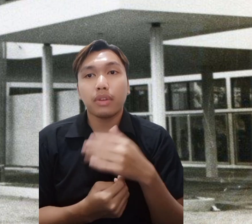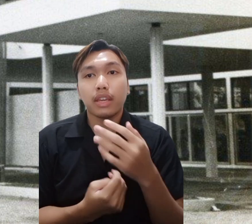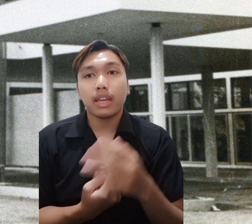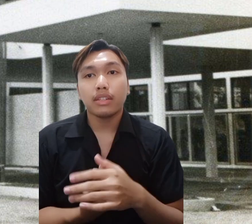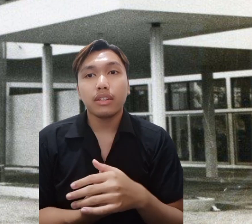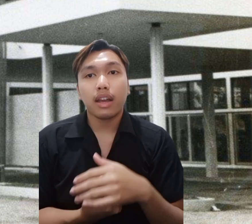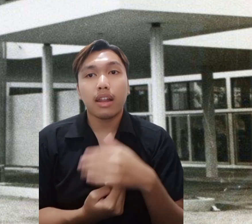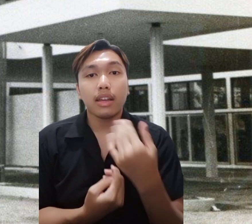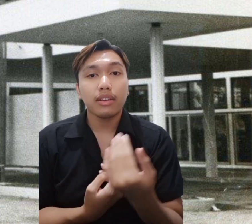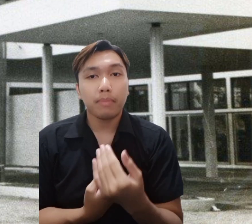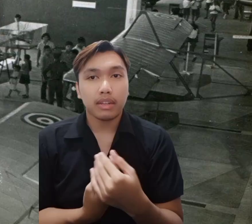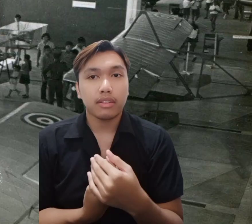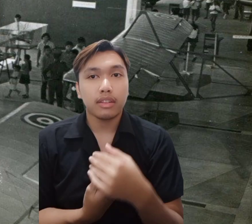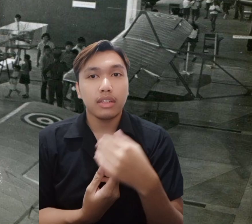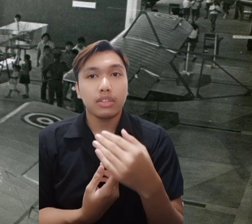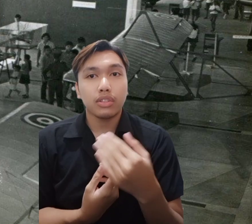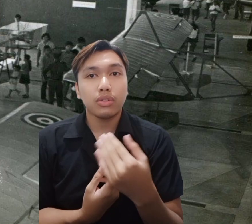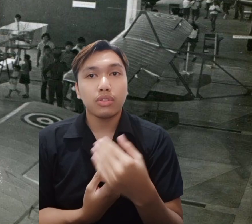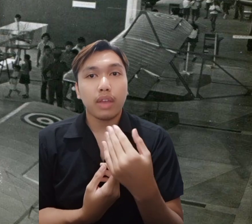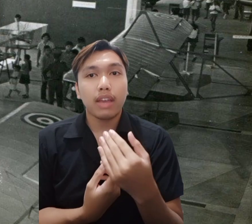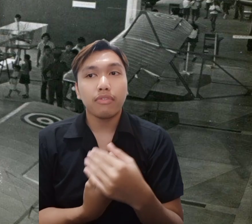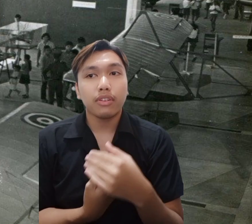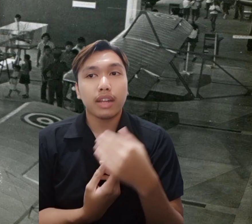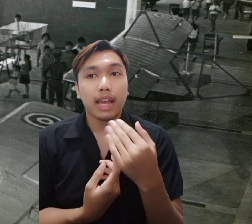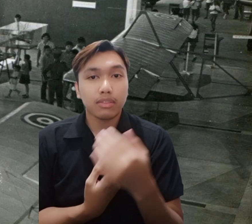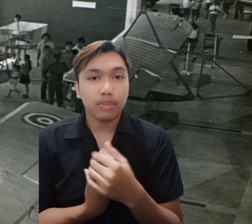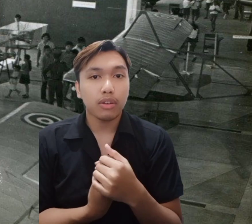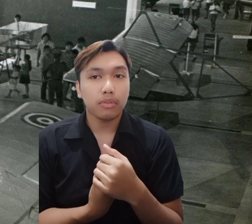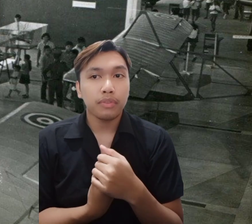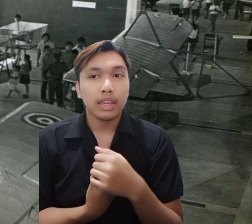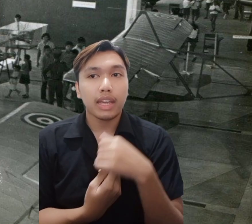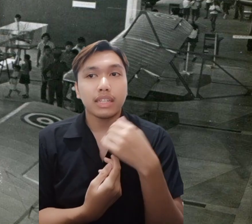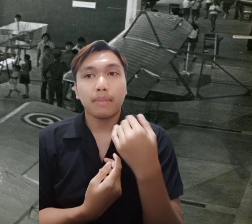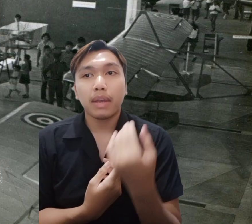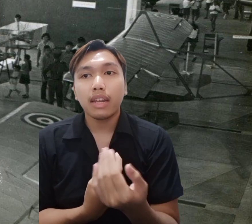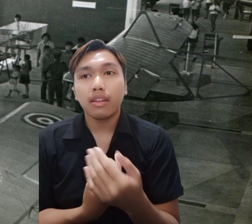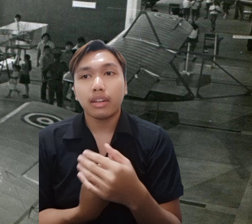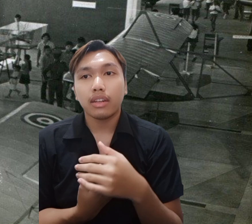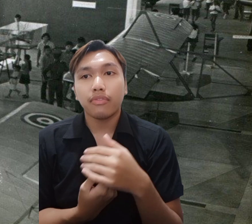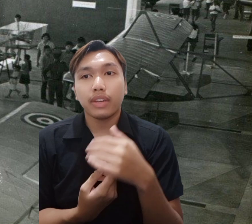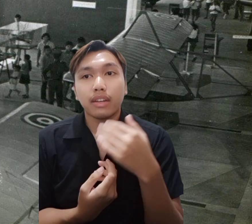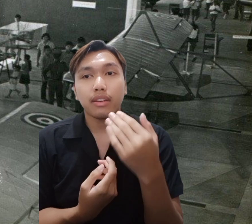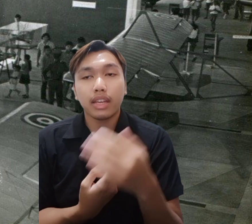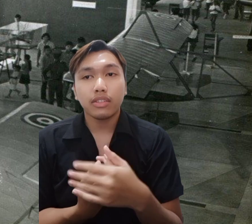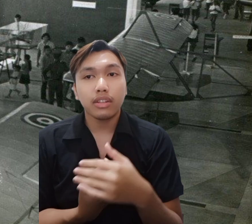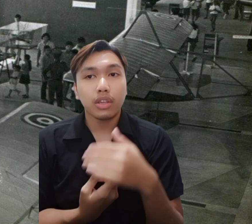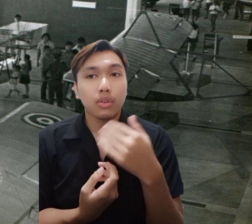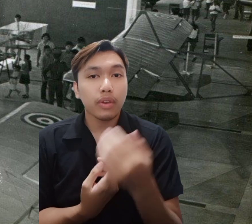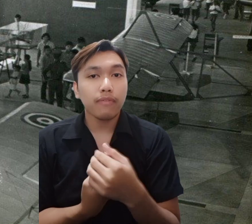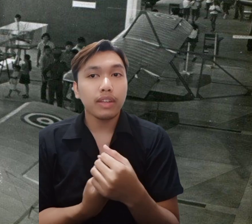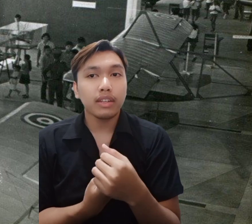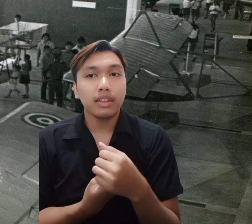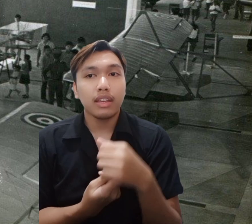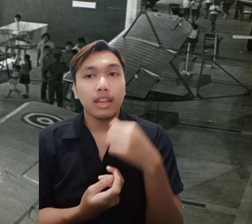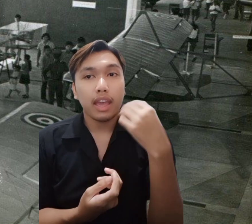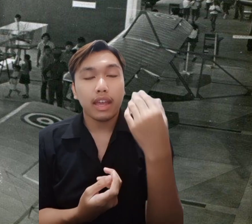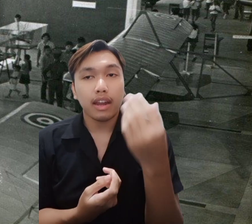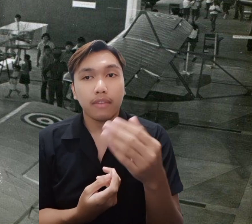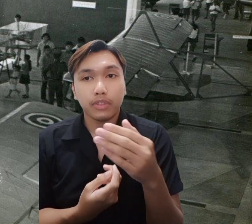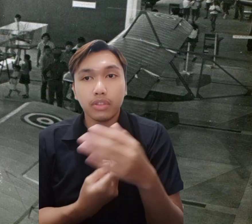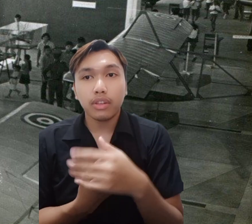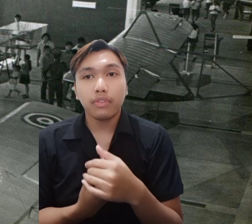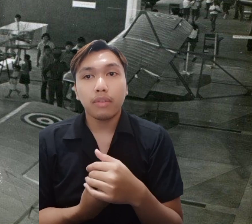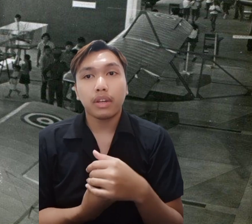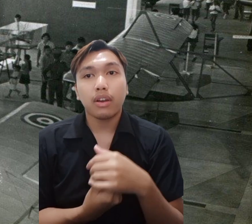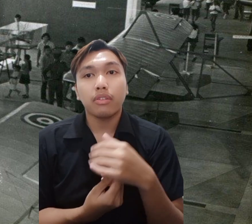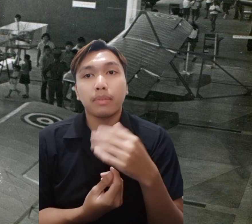electronic communicator alignment. They used the airport as well. It's a pilot in the regulation equipment and